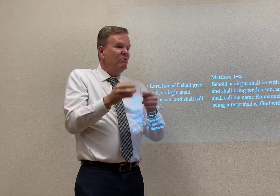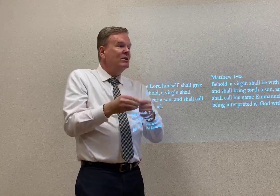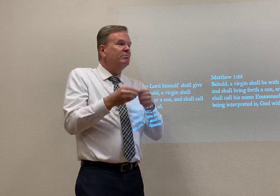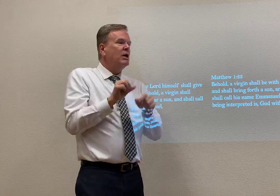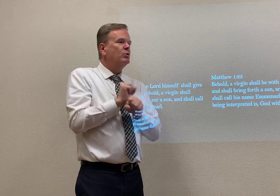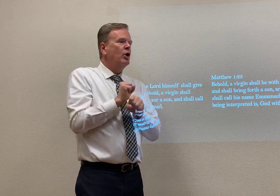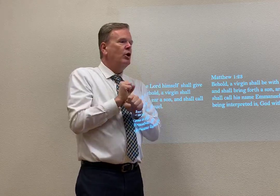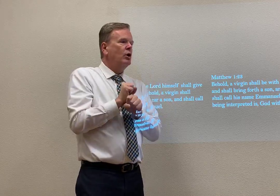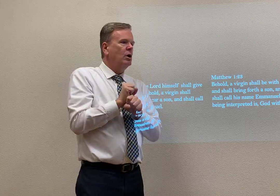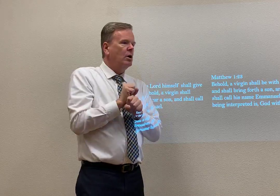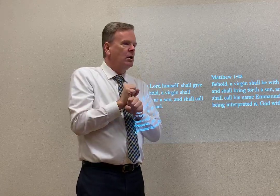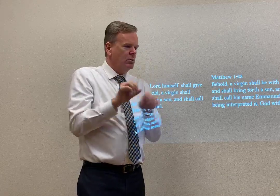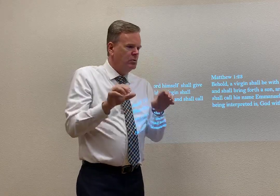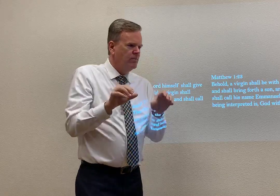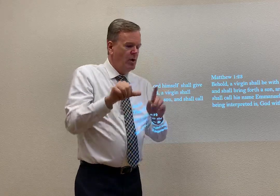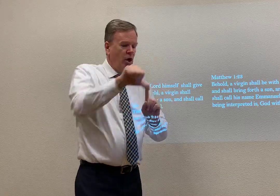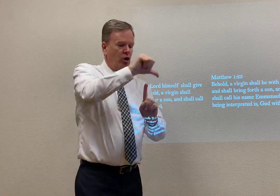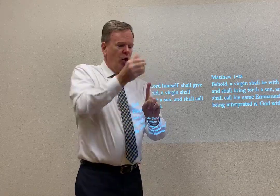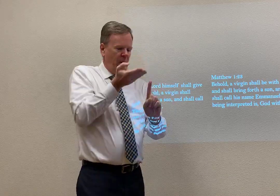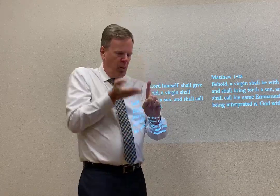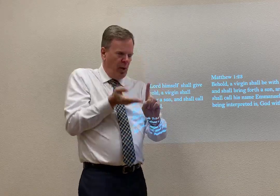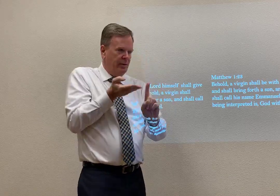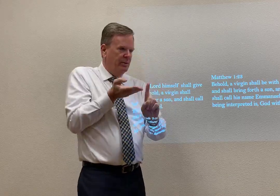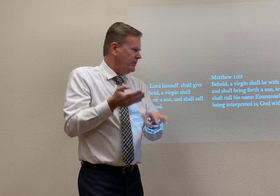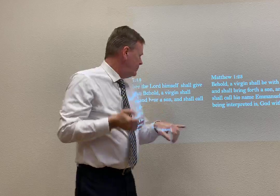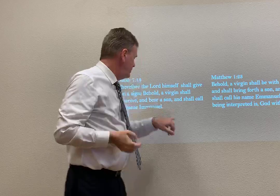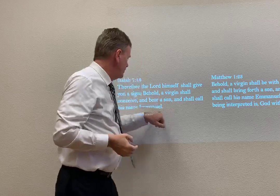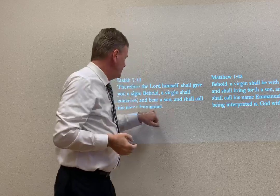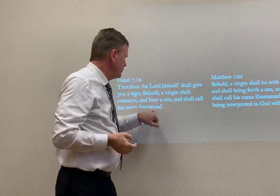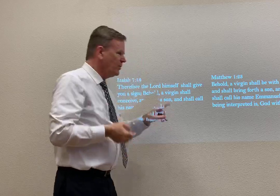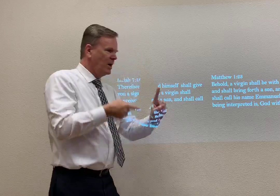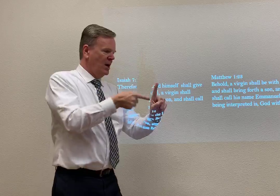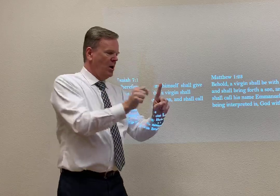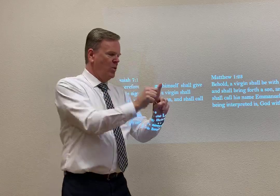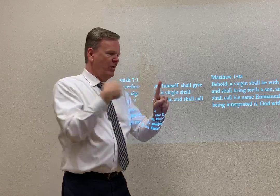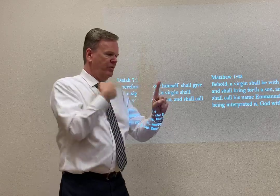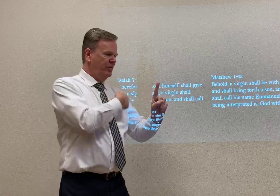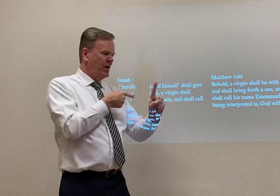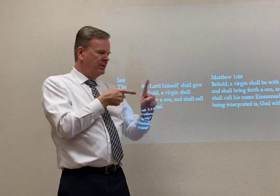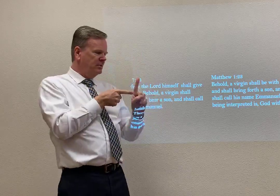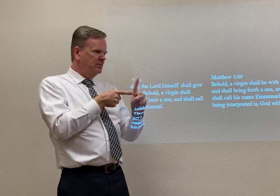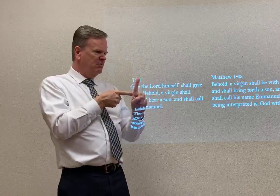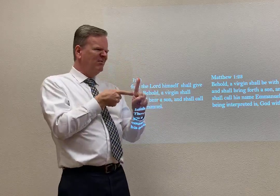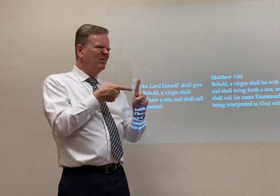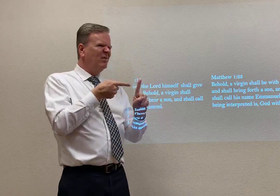Christ is the anointed one. He was doing special work. He was the anointed one. That is Emmanuel. God with us.